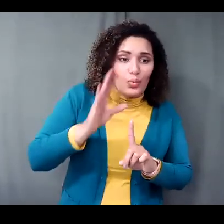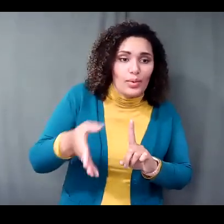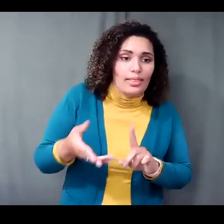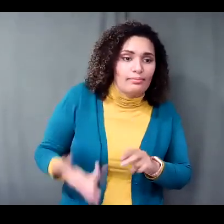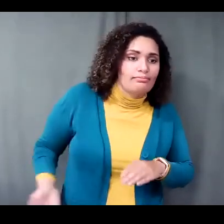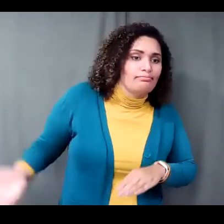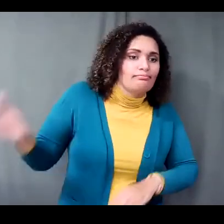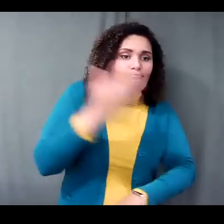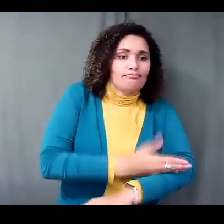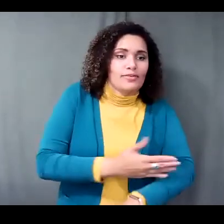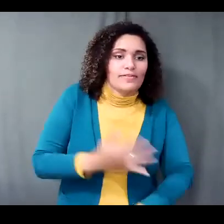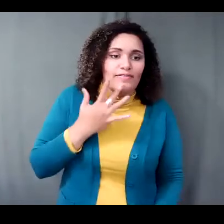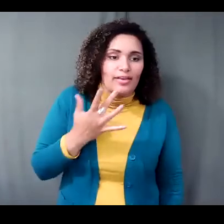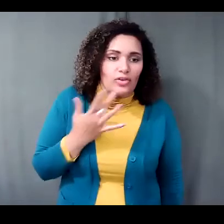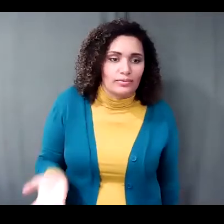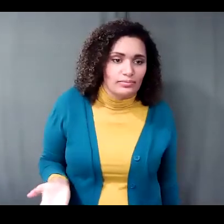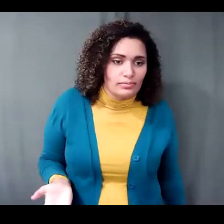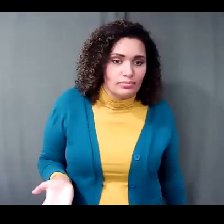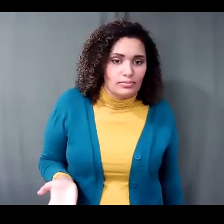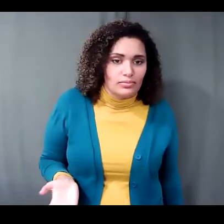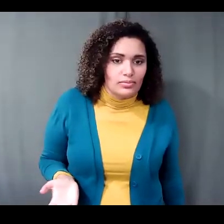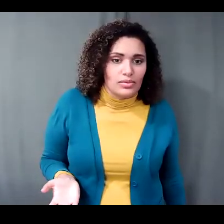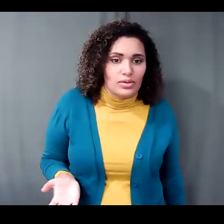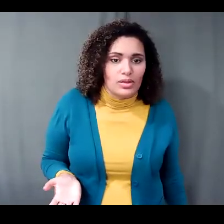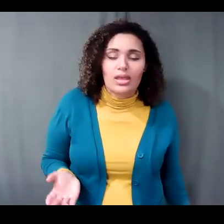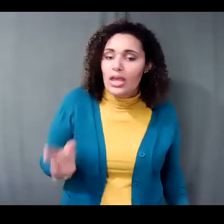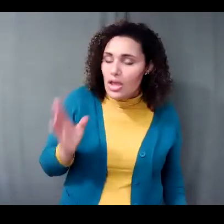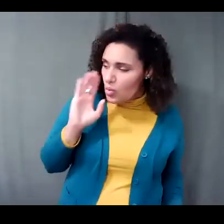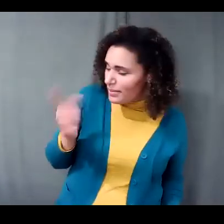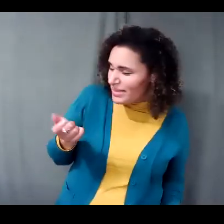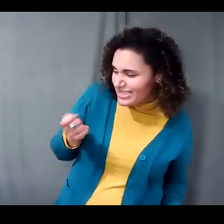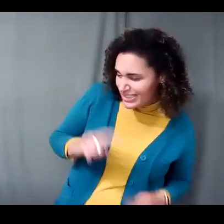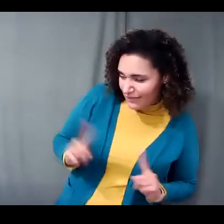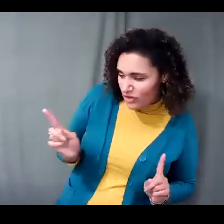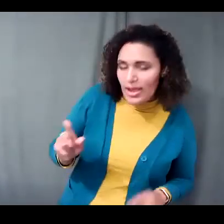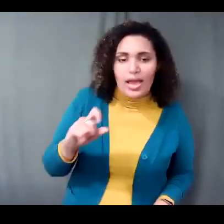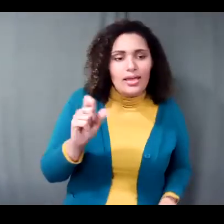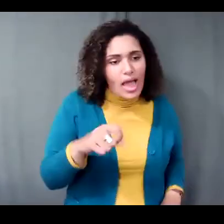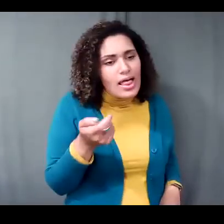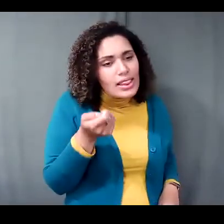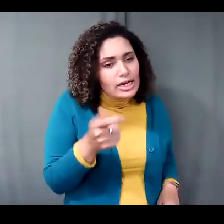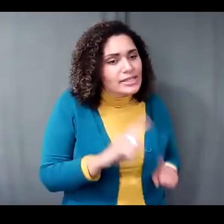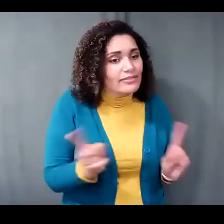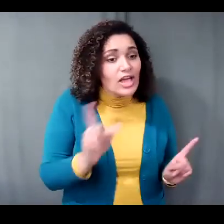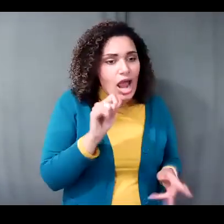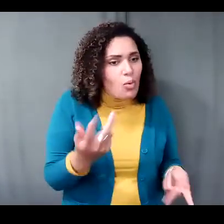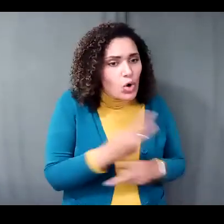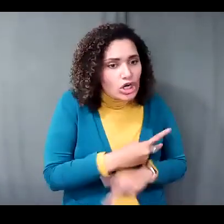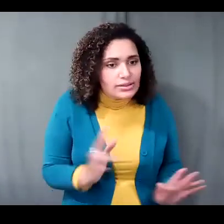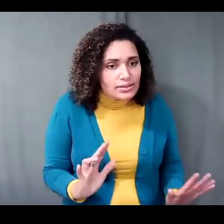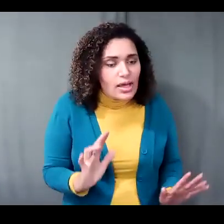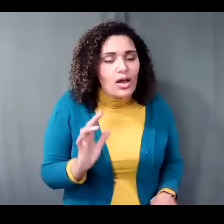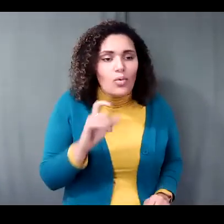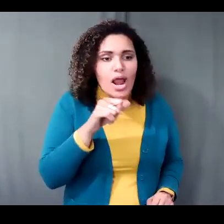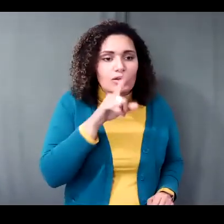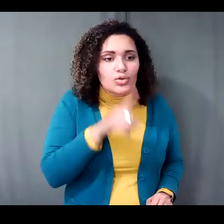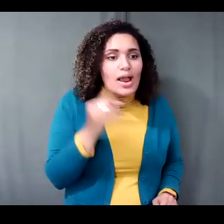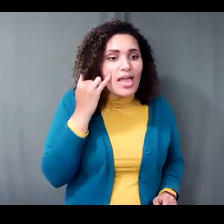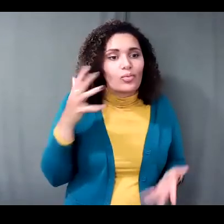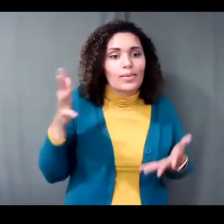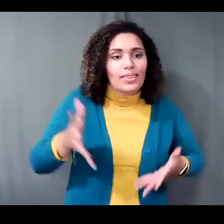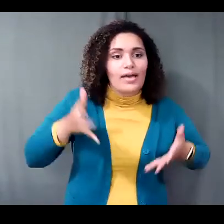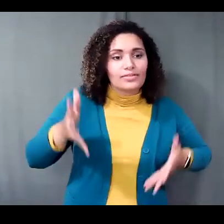giant glass wines. And port is traditionally drunk out of a small glass, and basically it just, if you don't have a port glass, which